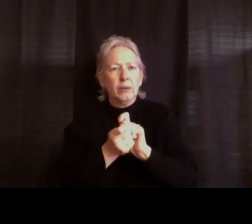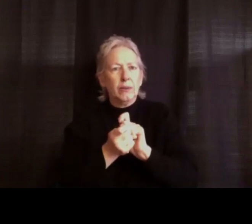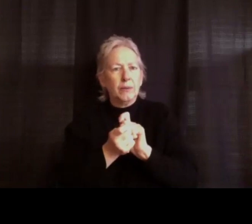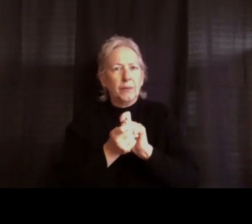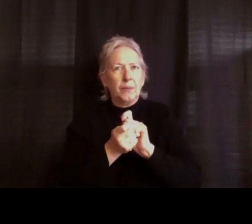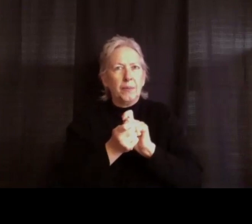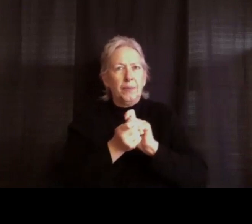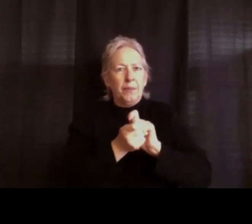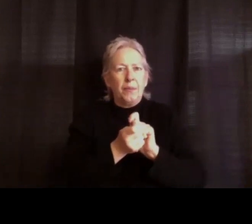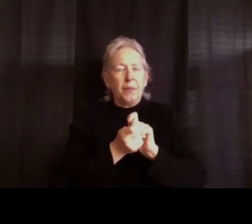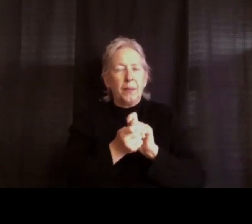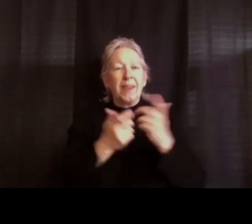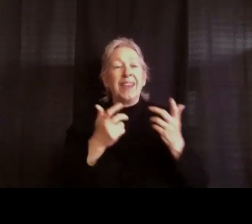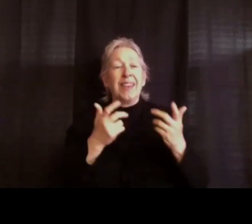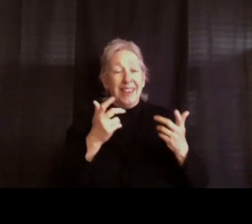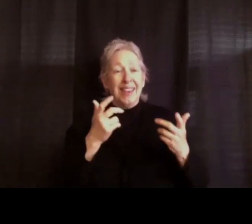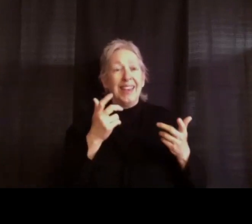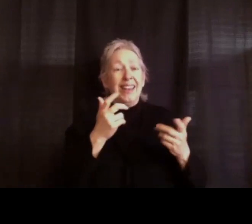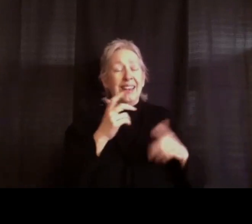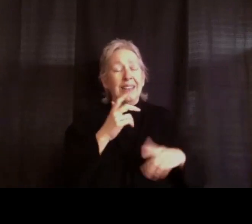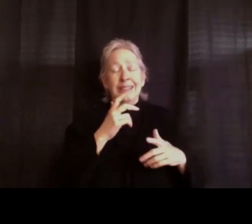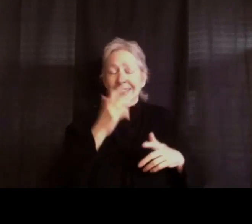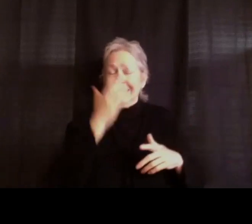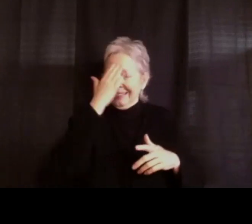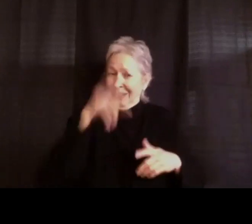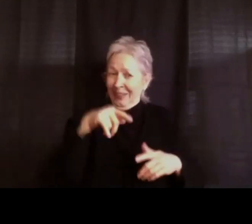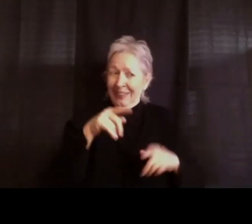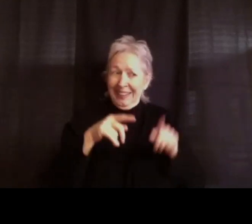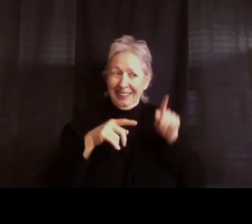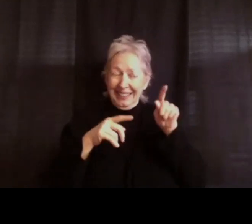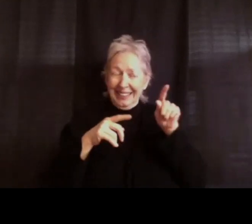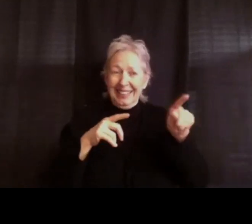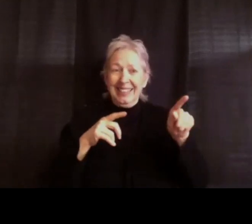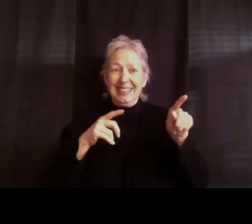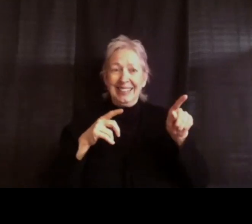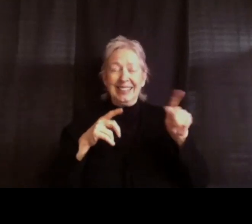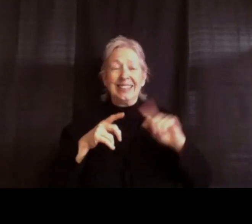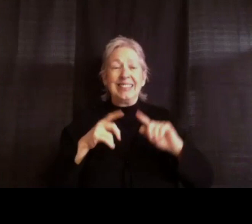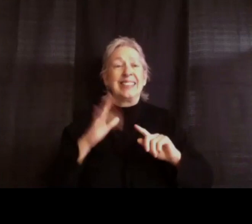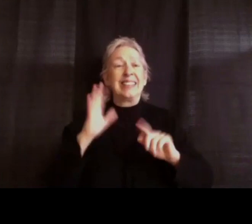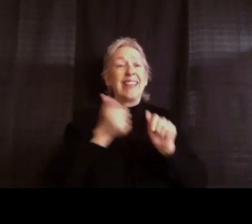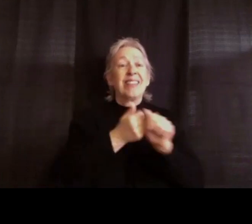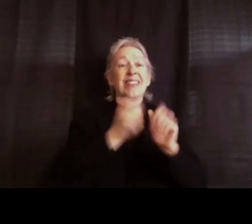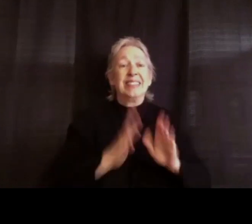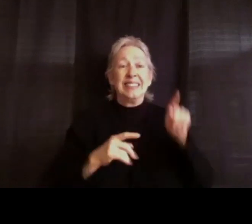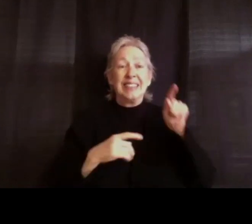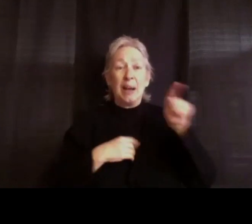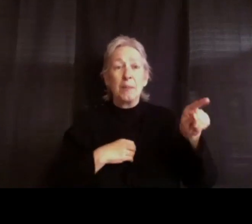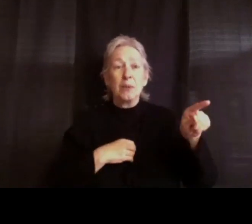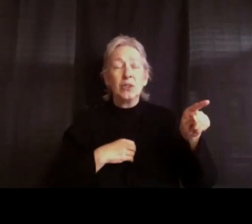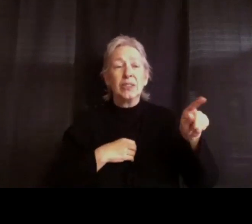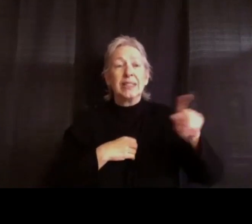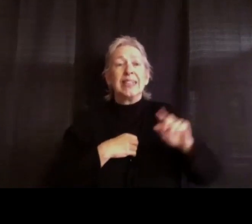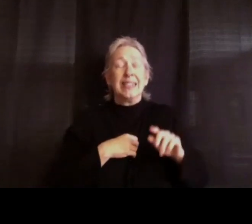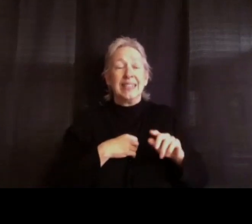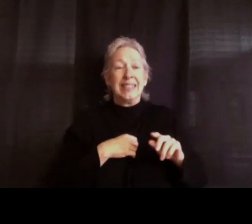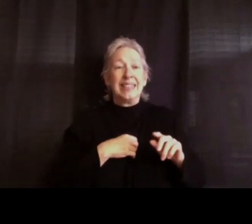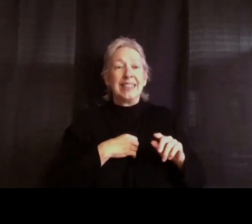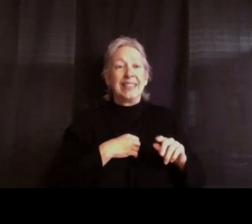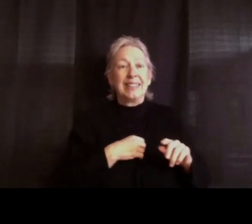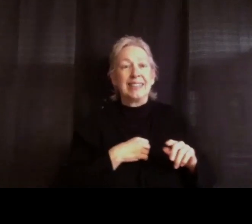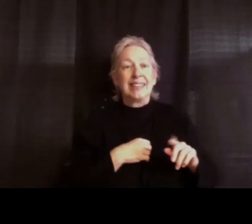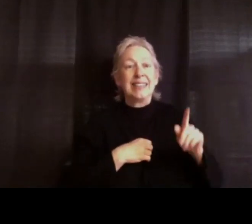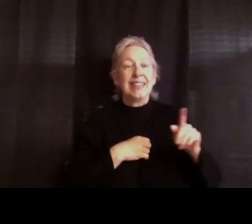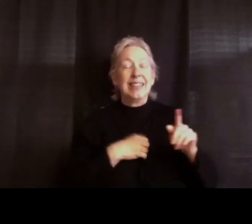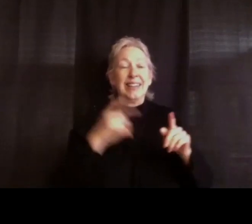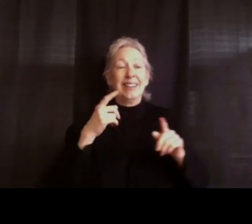Certainly, the disciples were surprised when Jesus called them sent ones, witnesses to the ends of the earth, called, like Jesus,